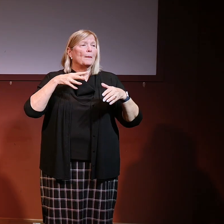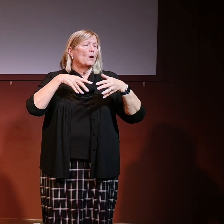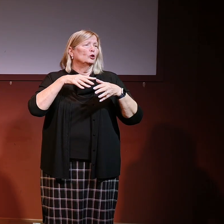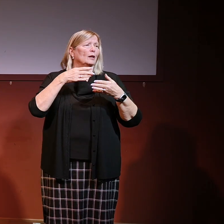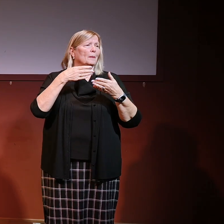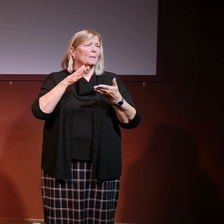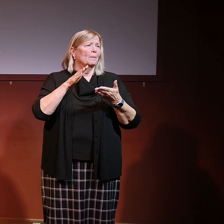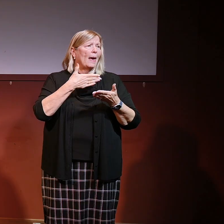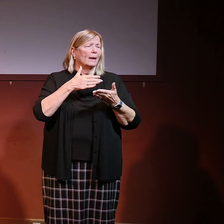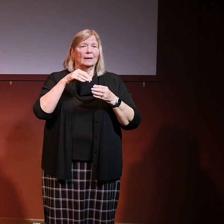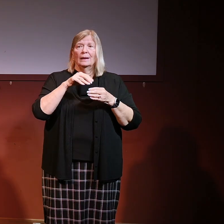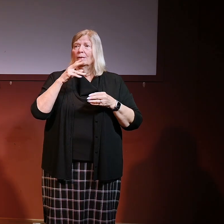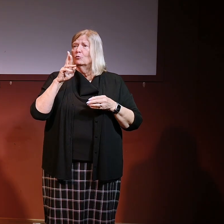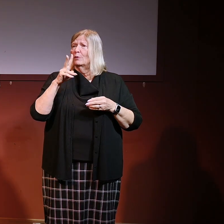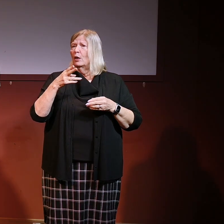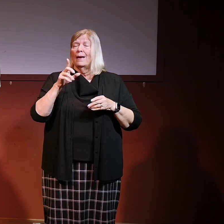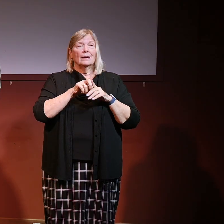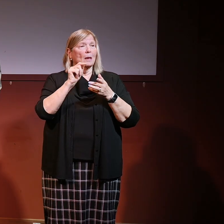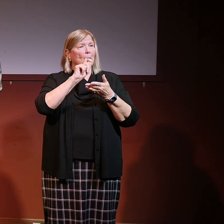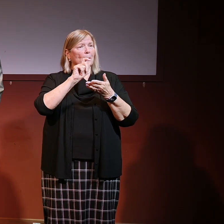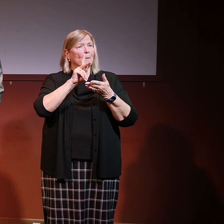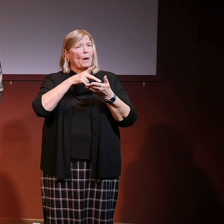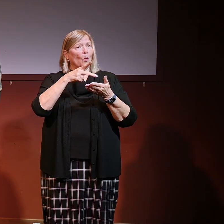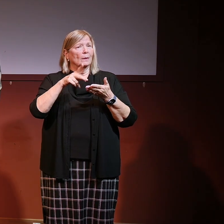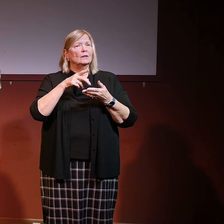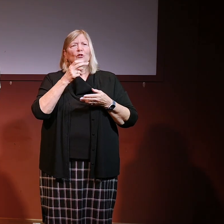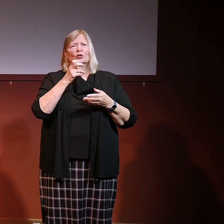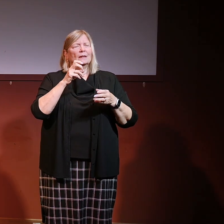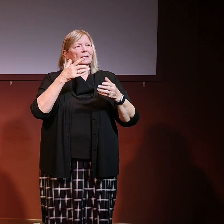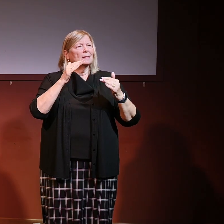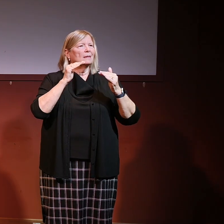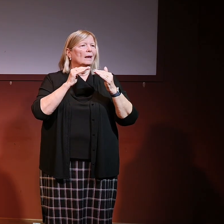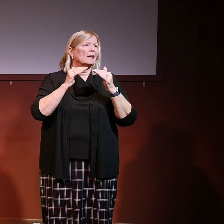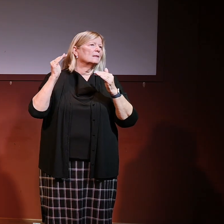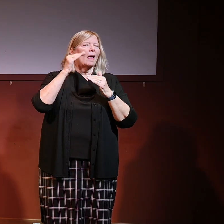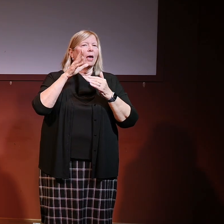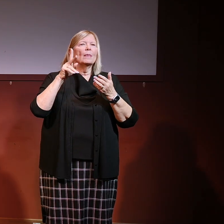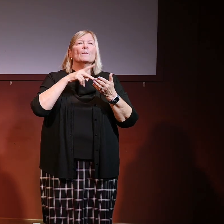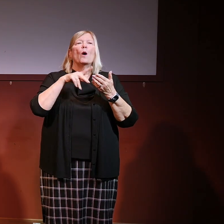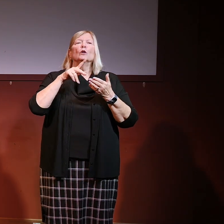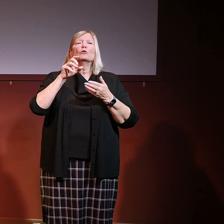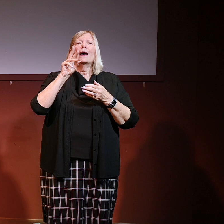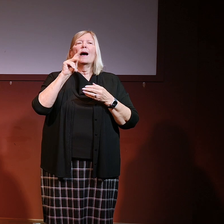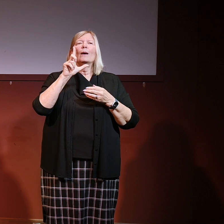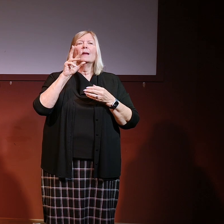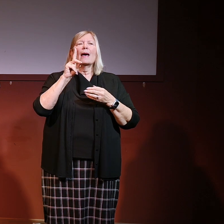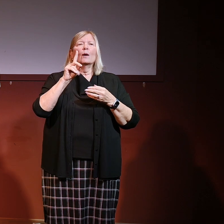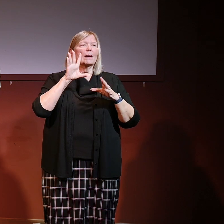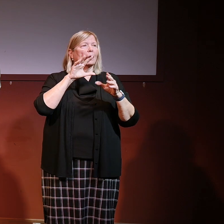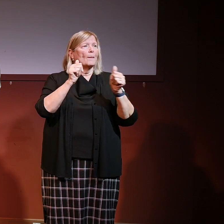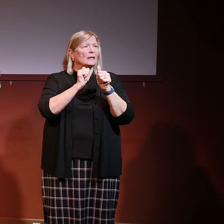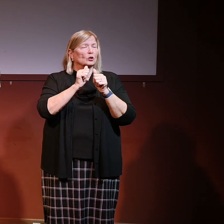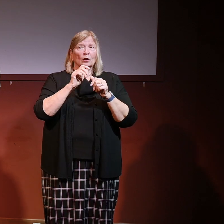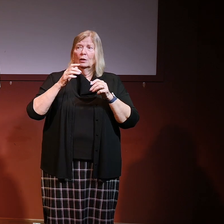Hill. As a poet, she has excelled in the Poetry Out Loud competition, earning first